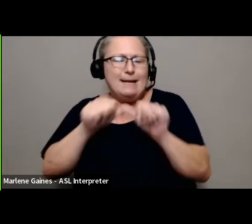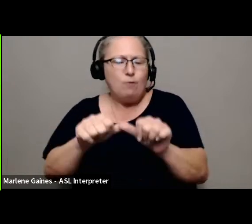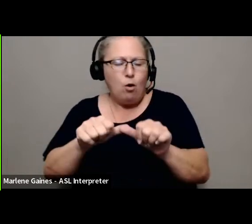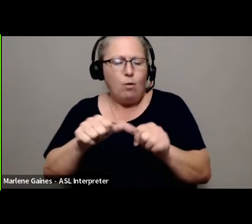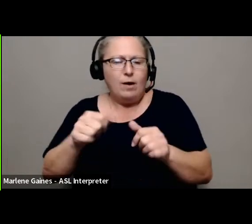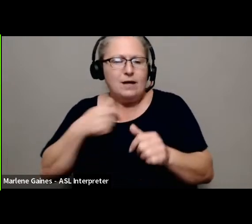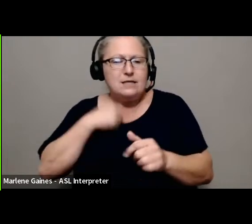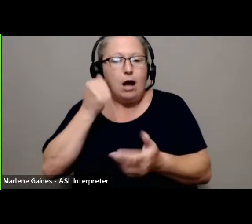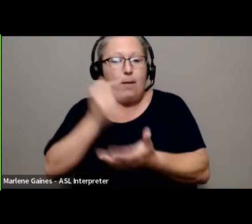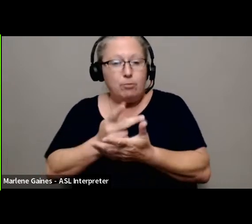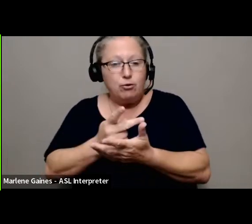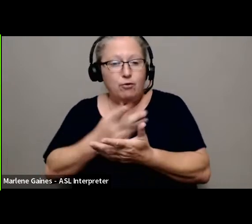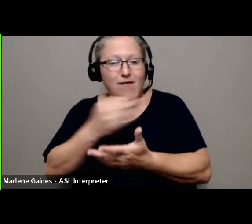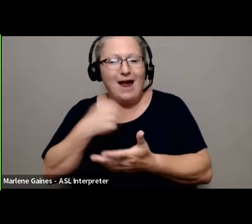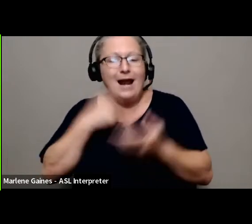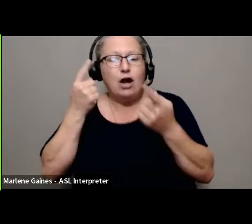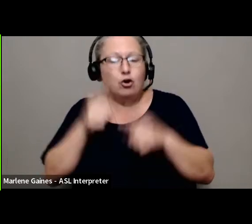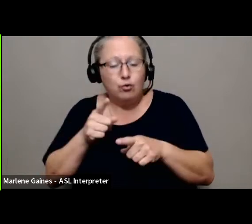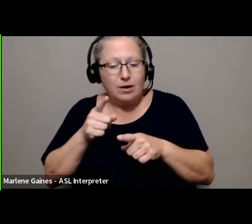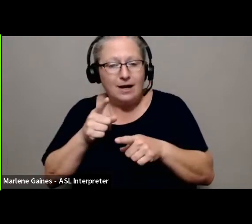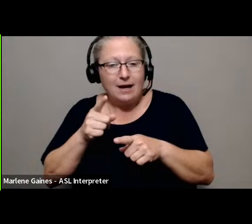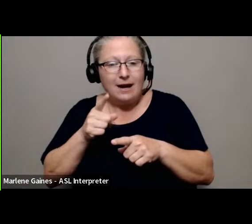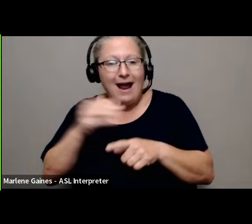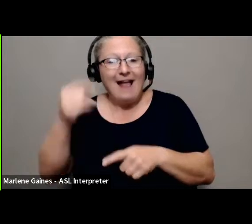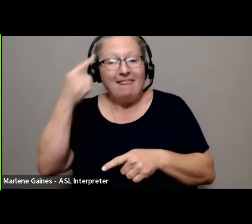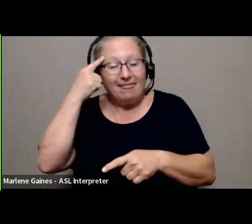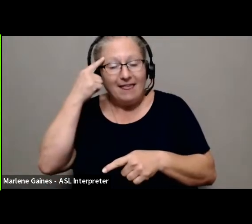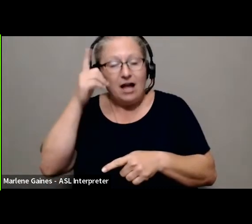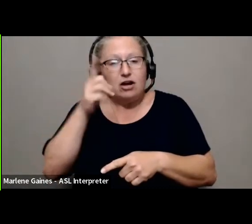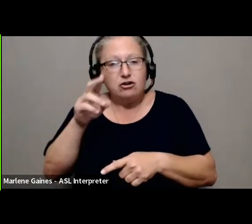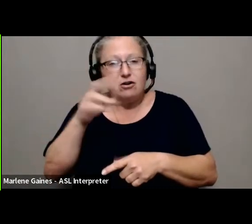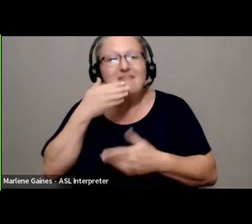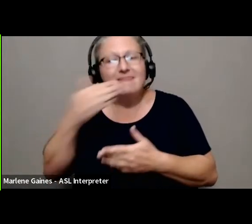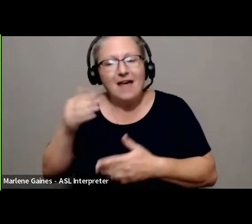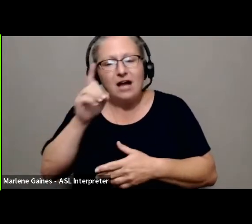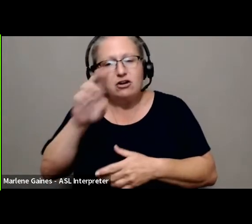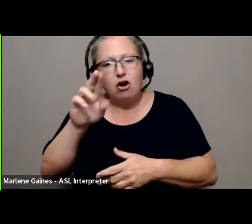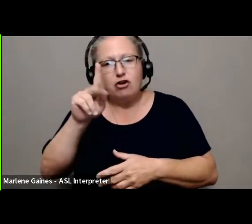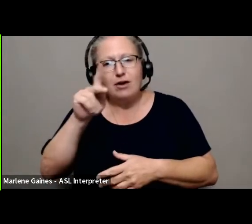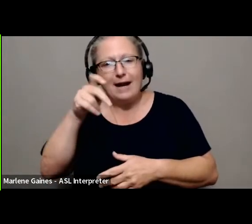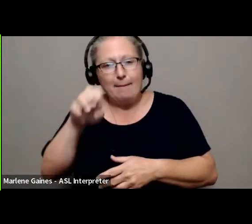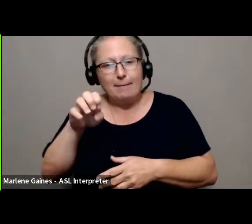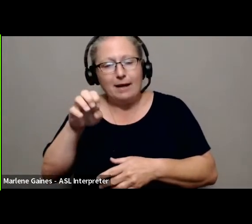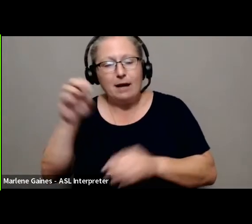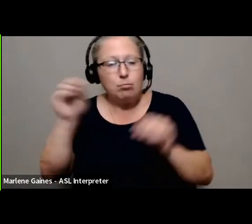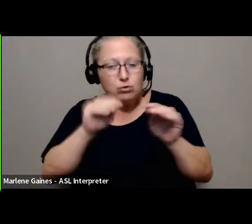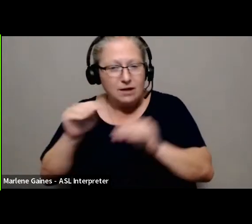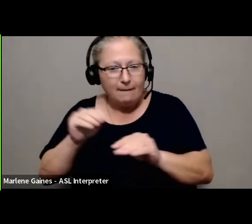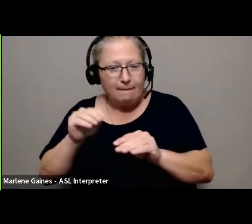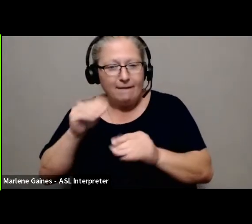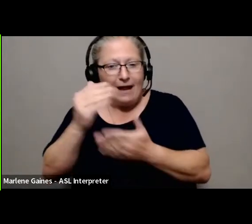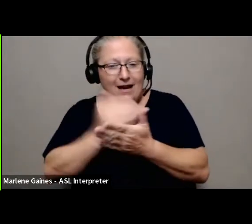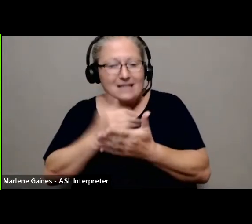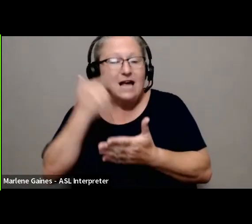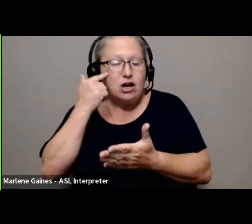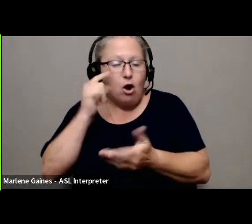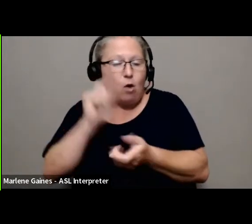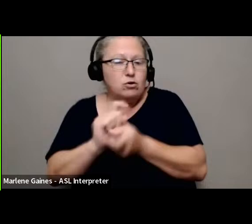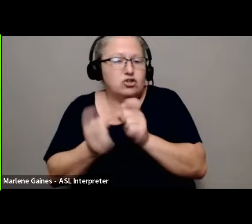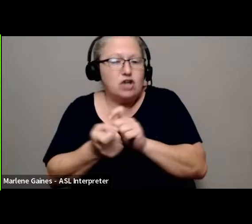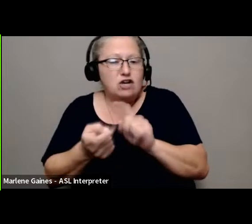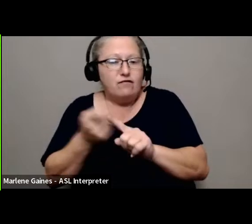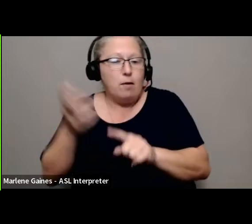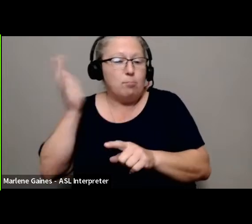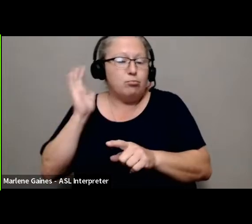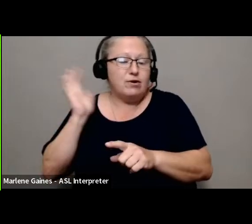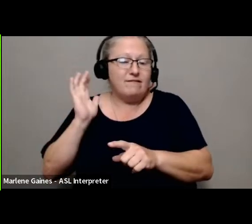So I approve and I agree and thank Dr. Kemke for putting a comprehensive list together. I know it's altered from